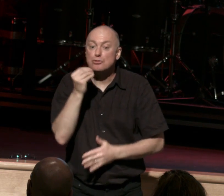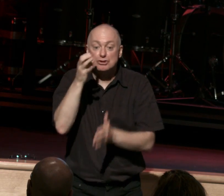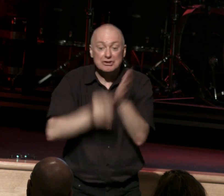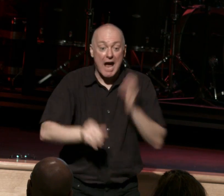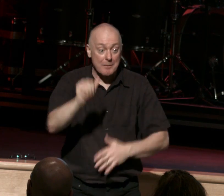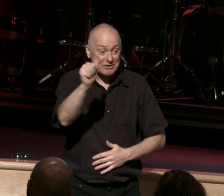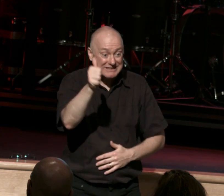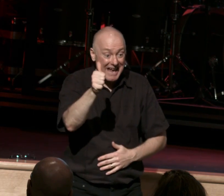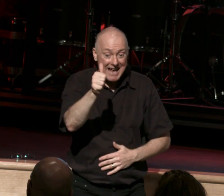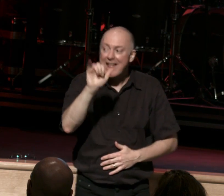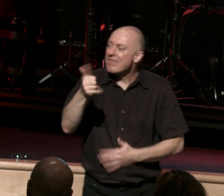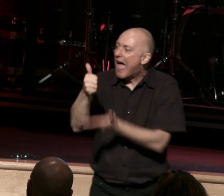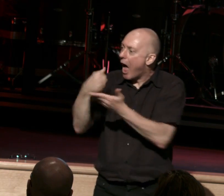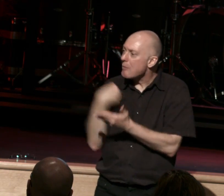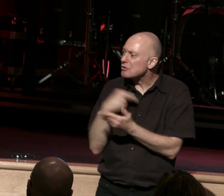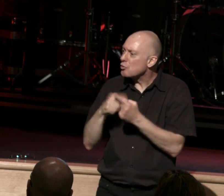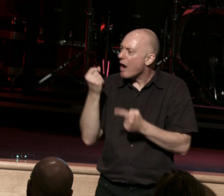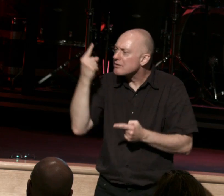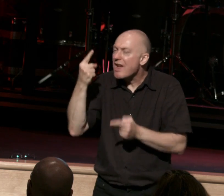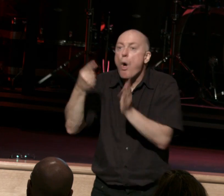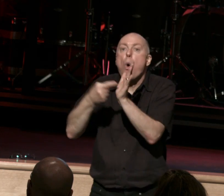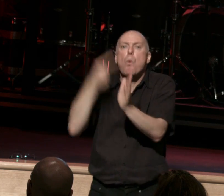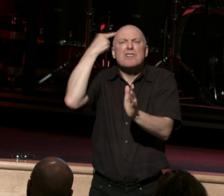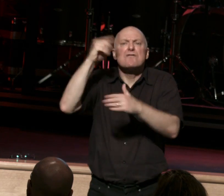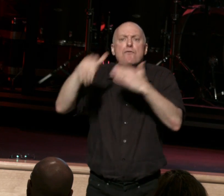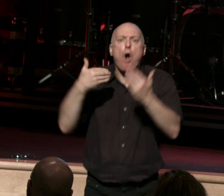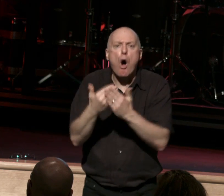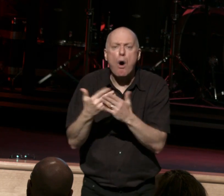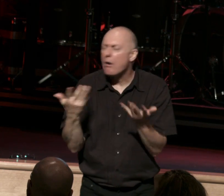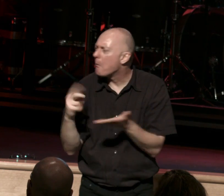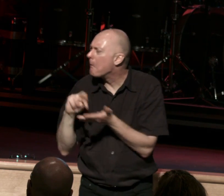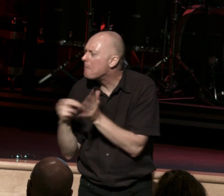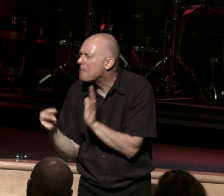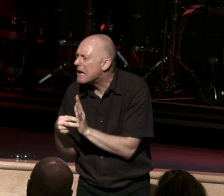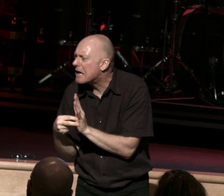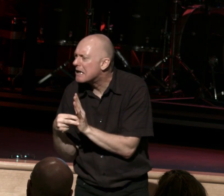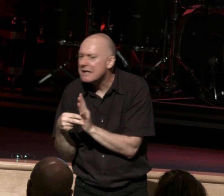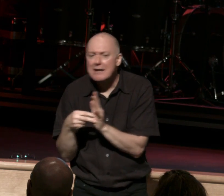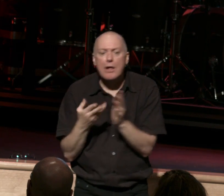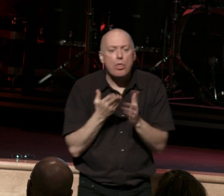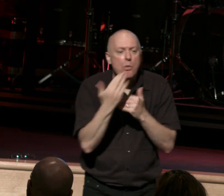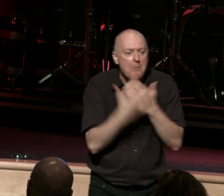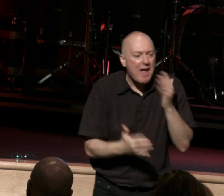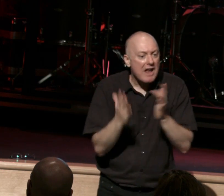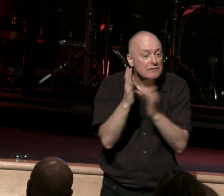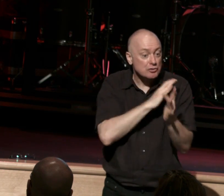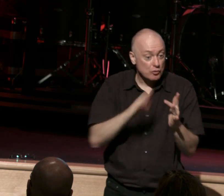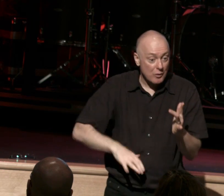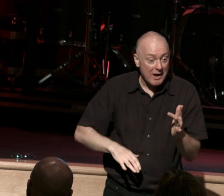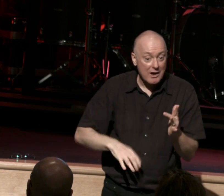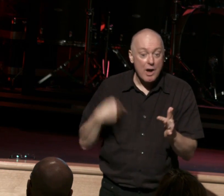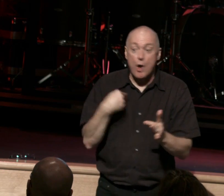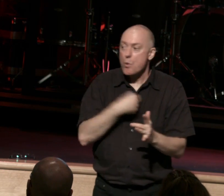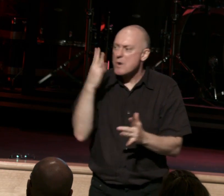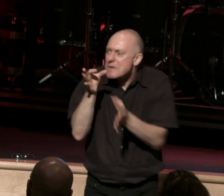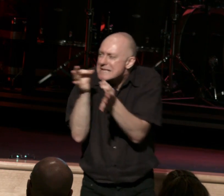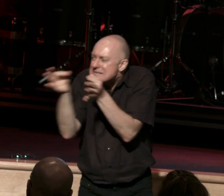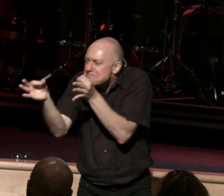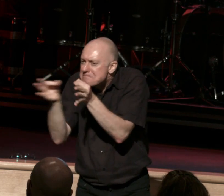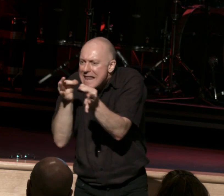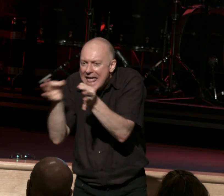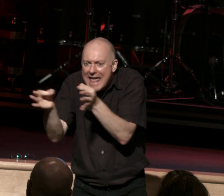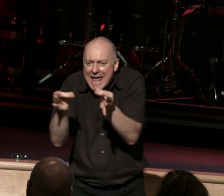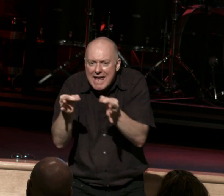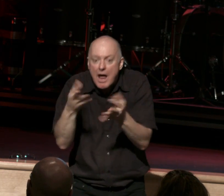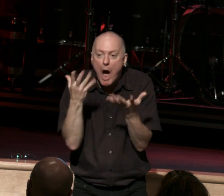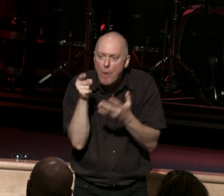us today. Chapter 10 is helping us understand the once-for-all sacrifice that is found through the blood of Jesus Christ. We're going to